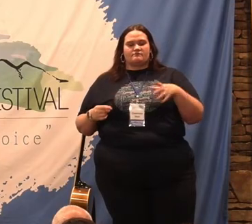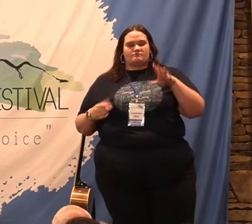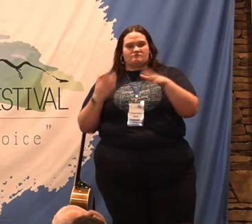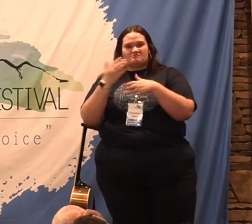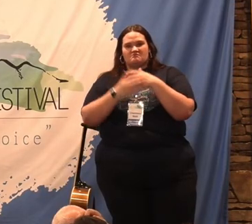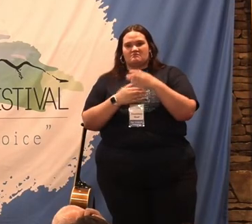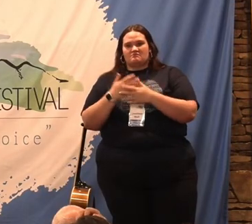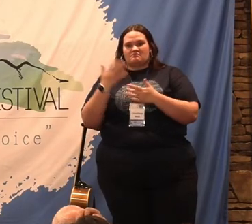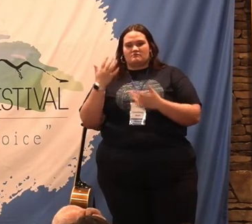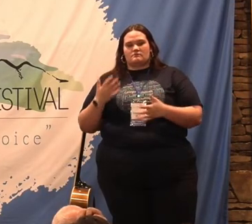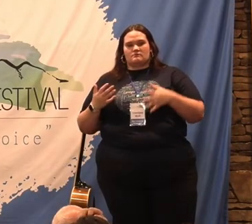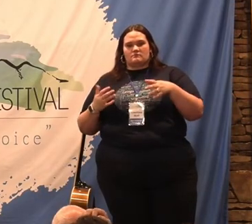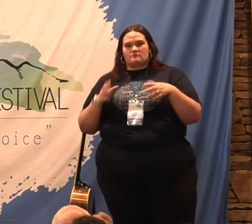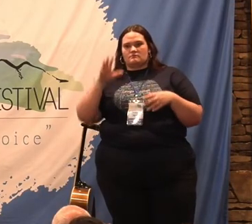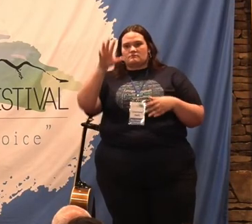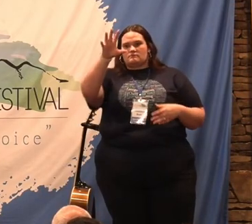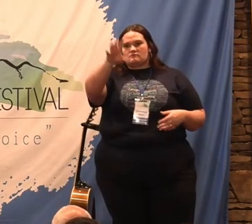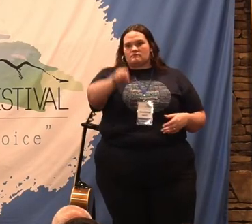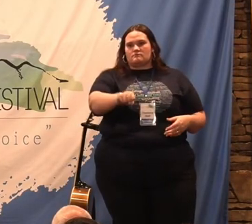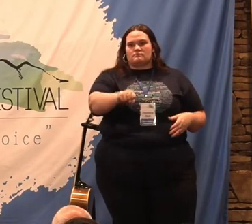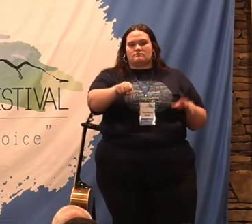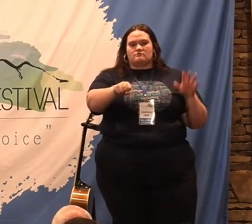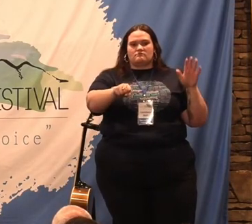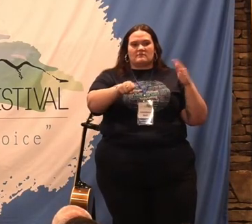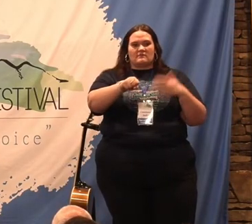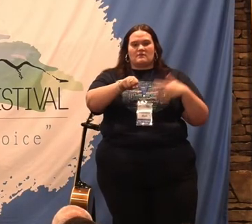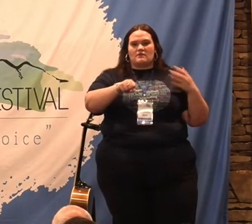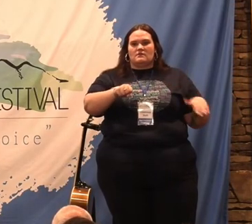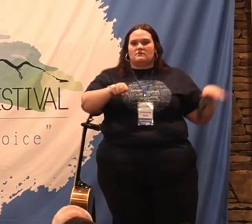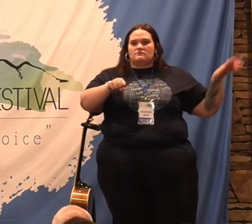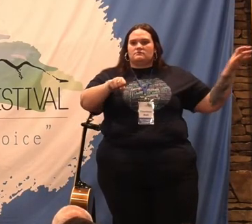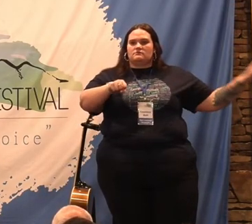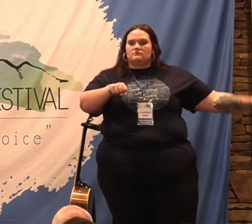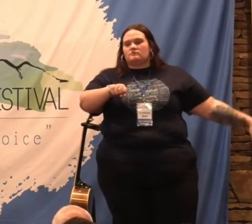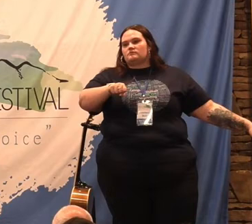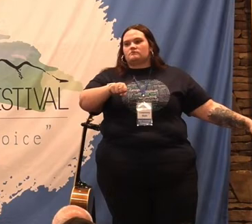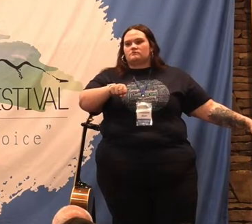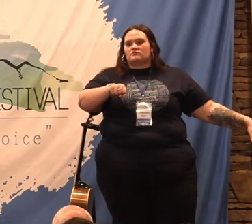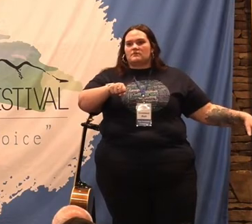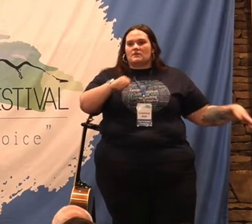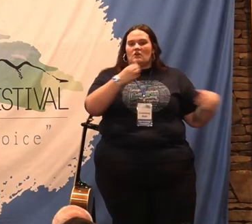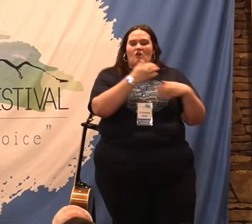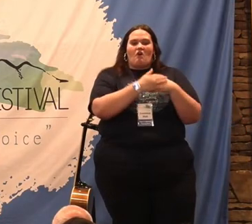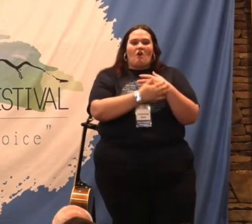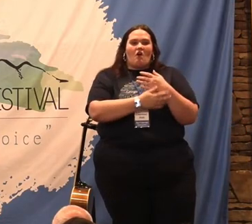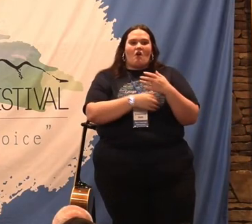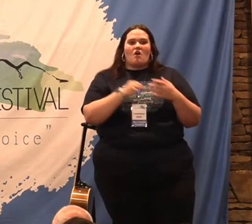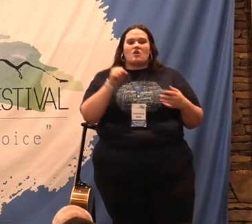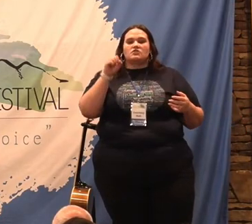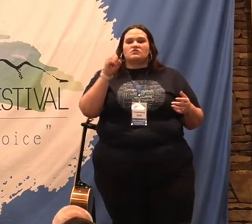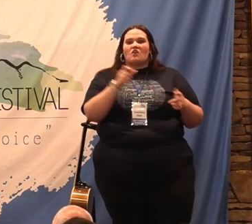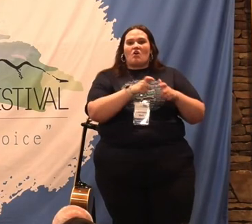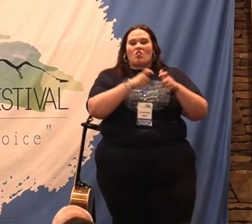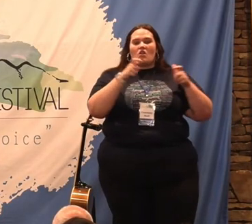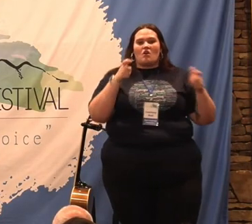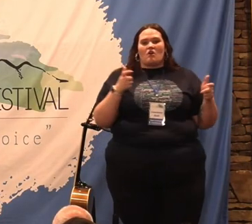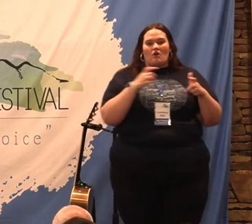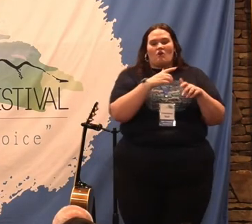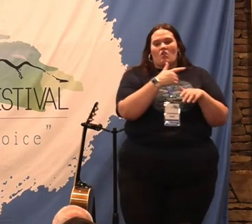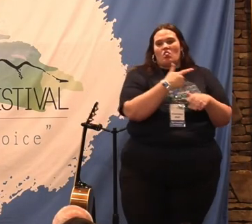wheel, drops his other arm out the window of the car. His arm is so